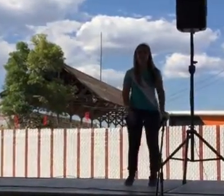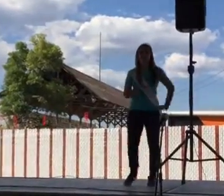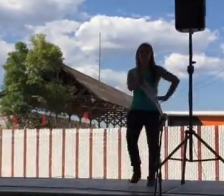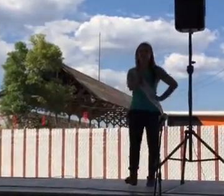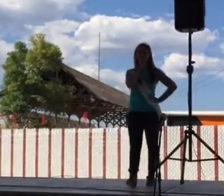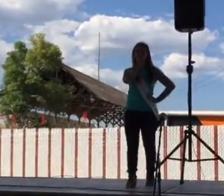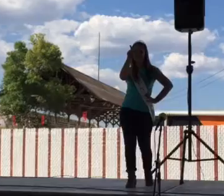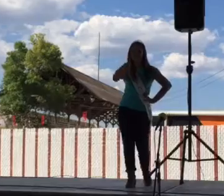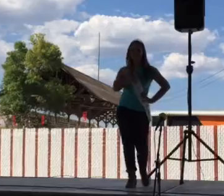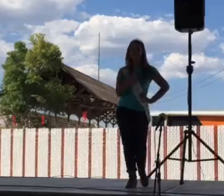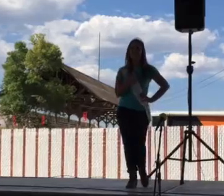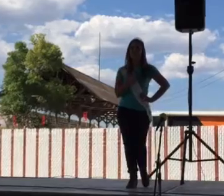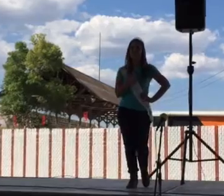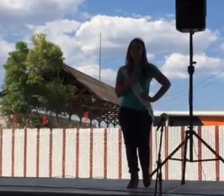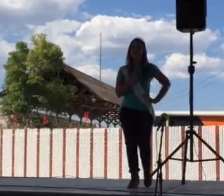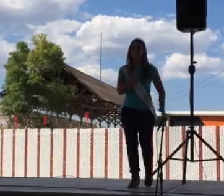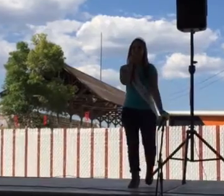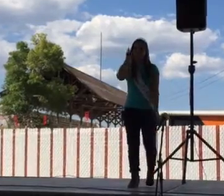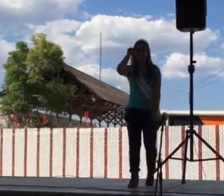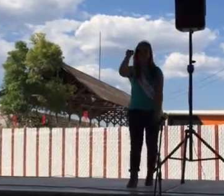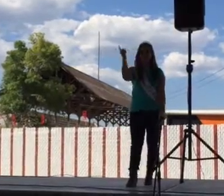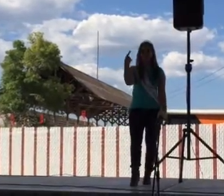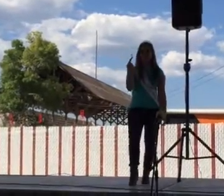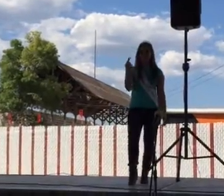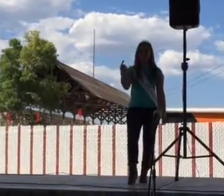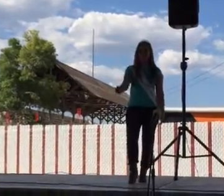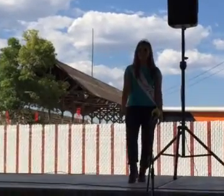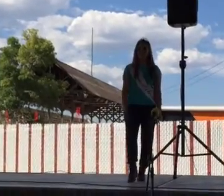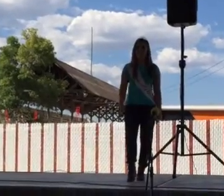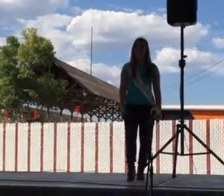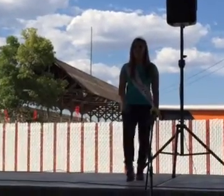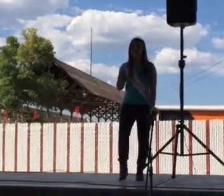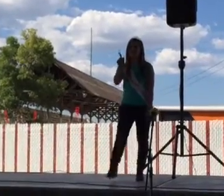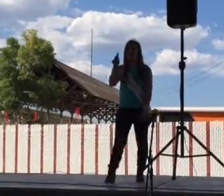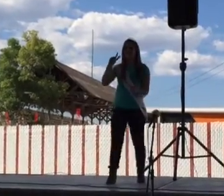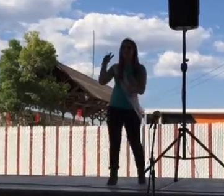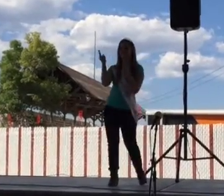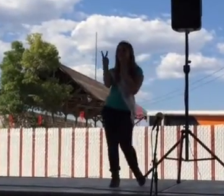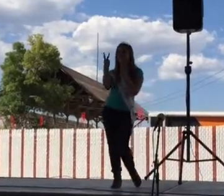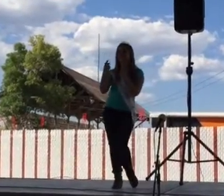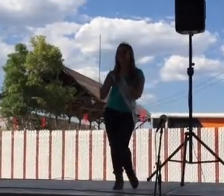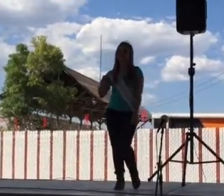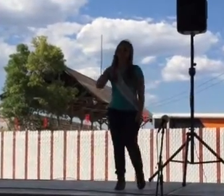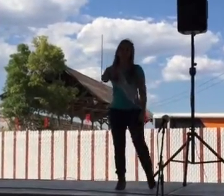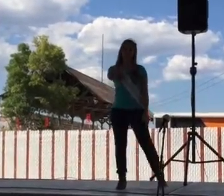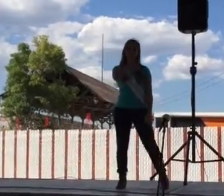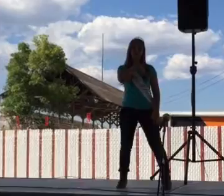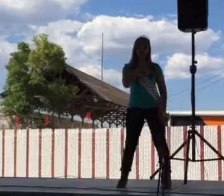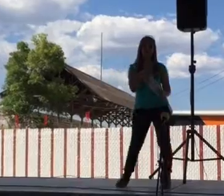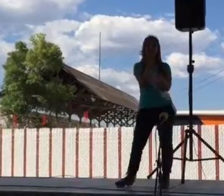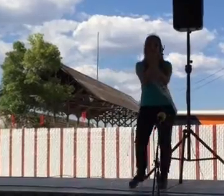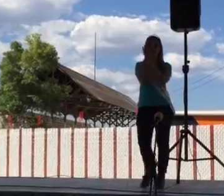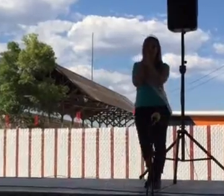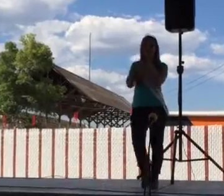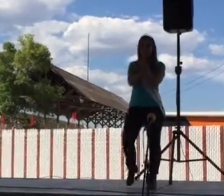You're insecure, don't know what for You're turning hands when you walk through the door